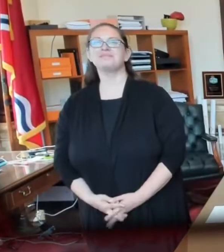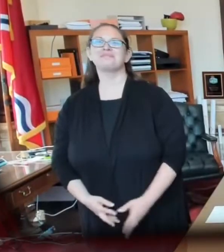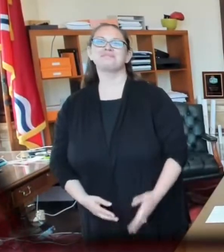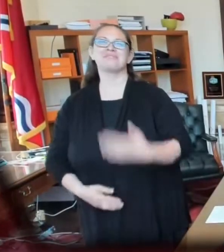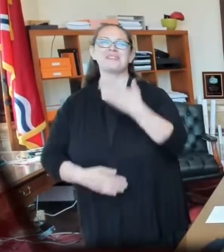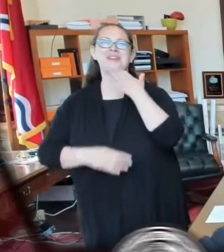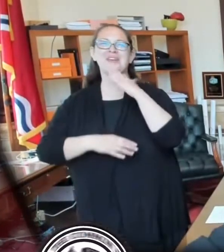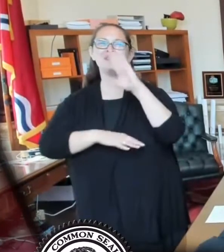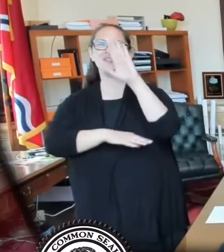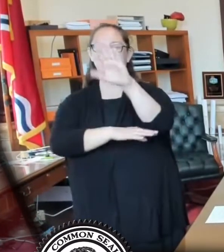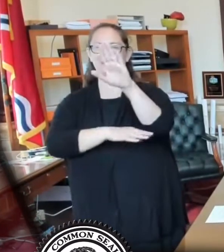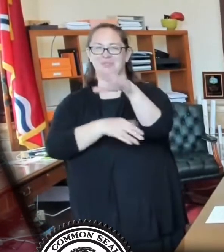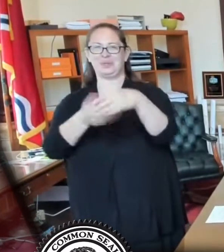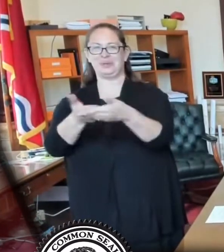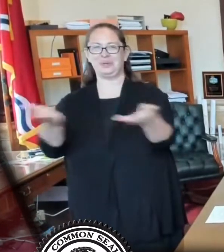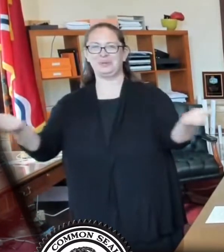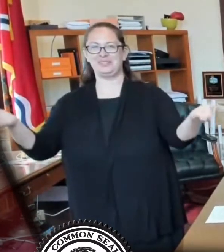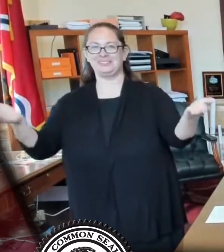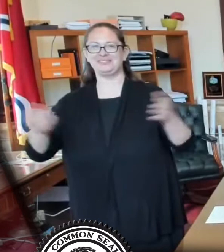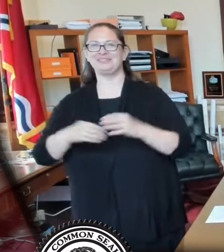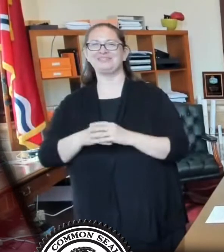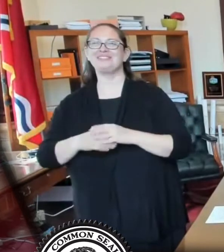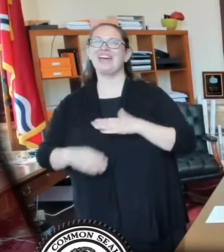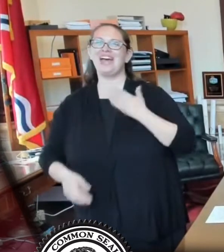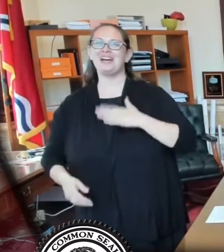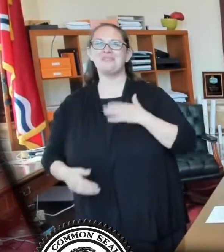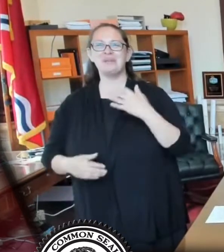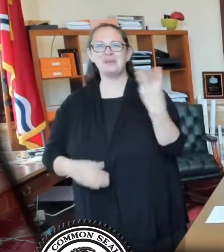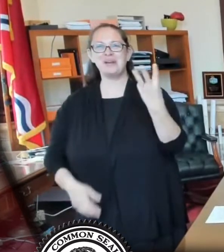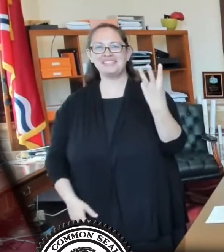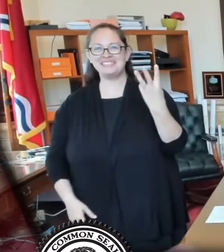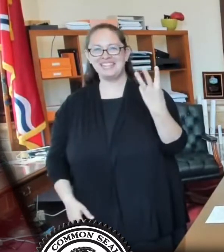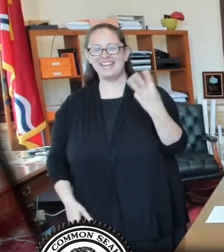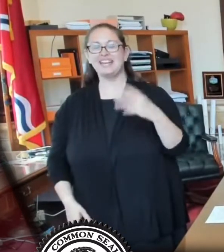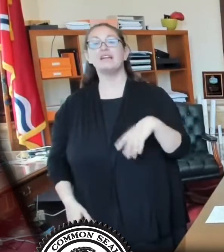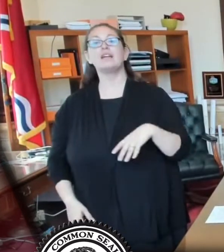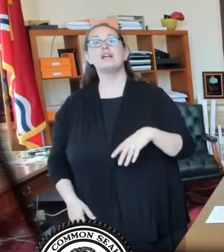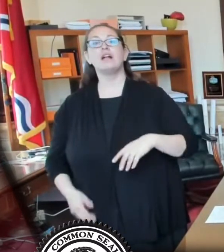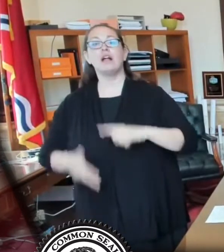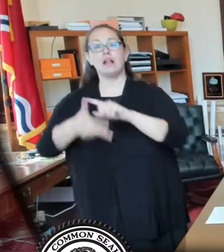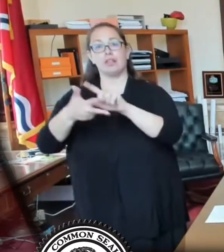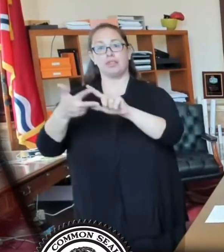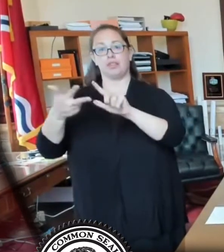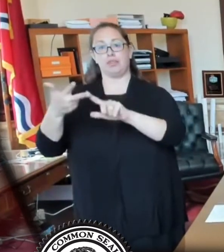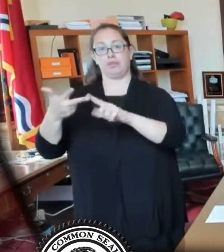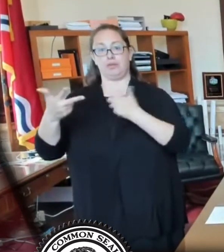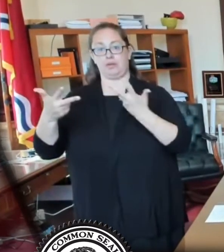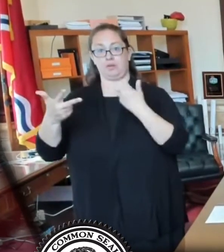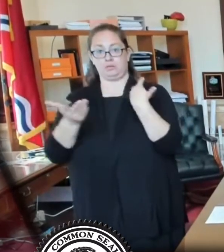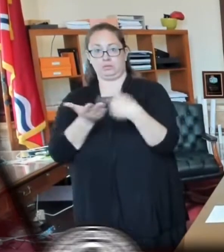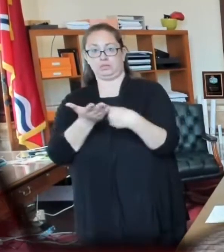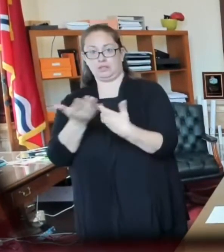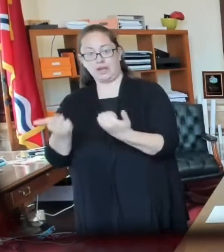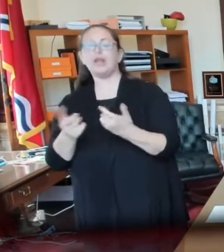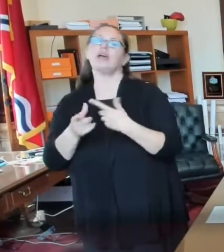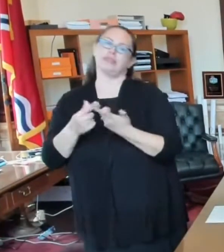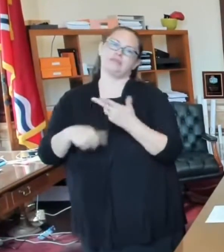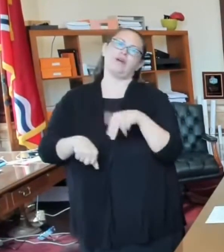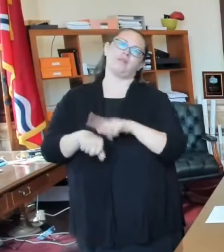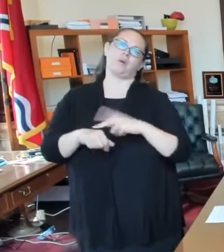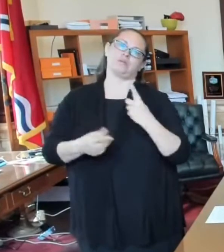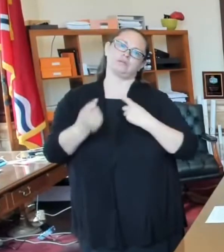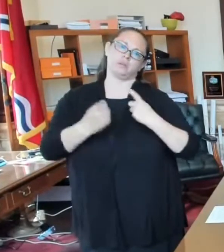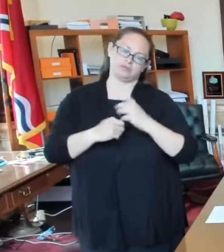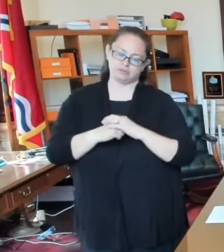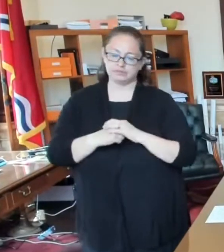Good afternoon, everyone. Happy Wednesday. Three things that we're going to talk about today, and then of course we're going to take your questions.